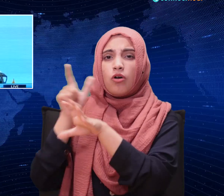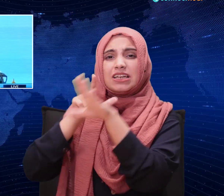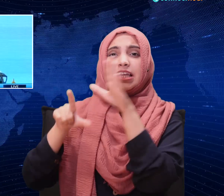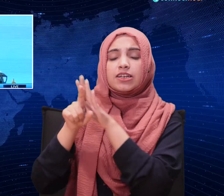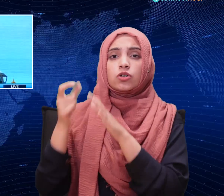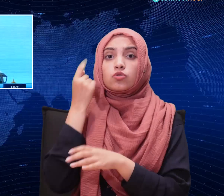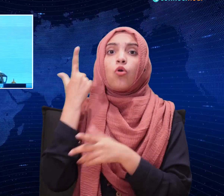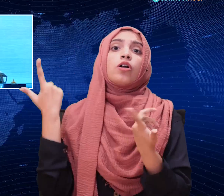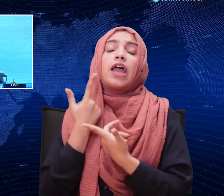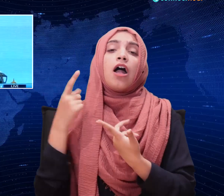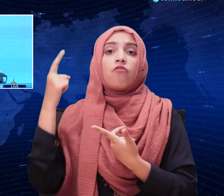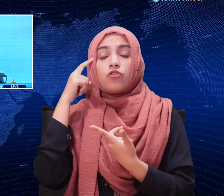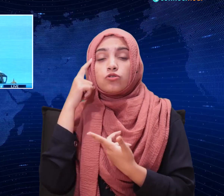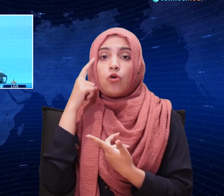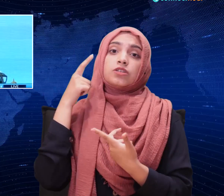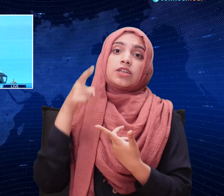in society through it.